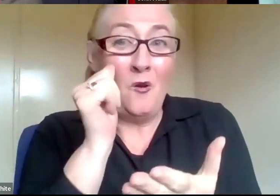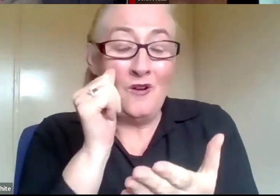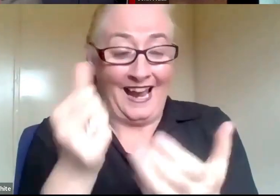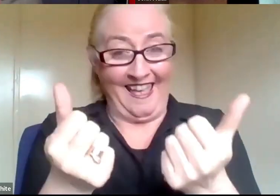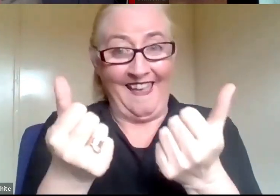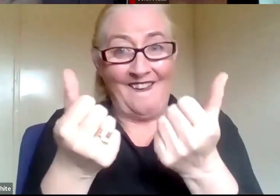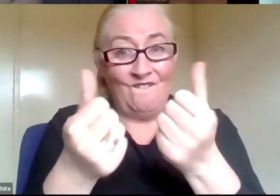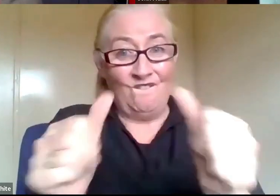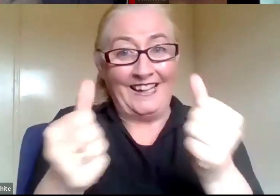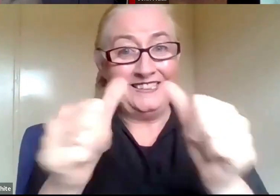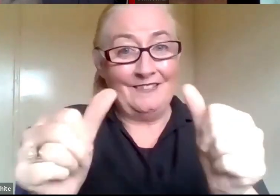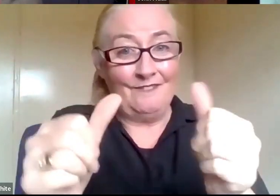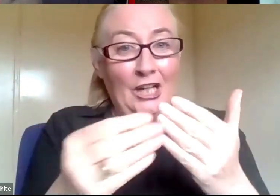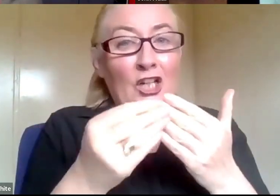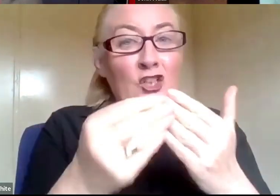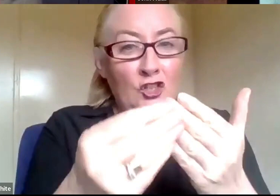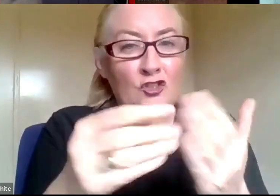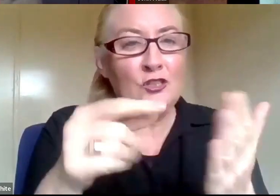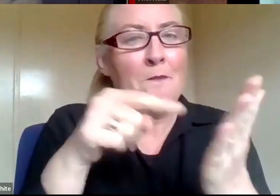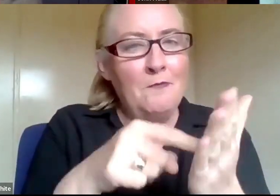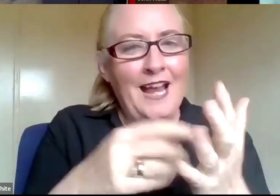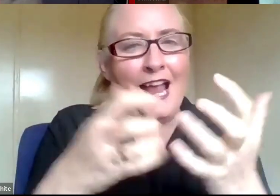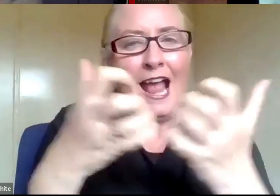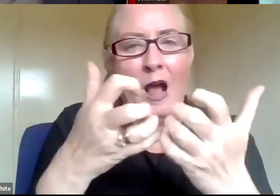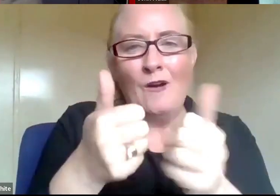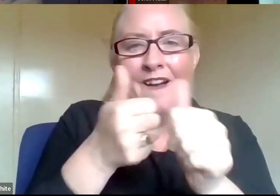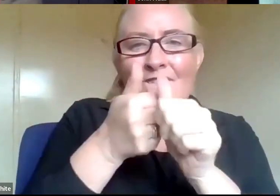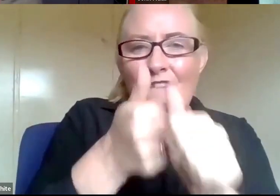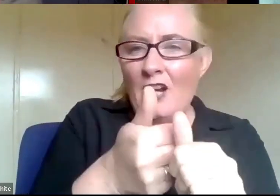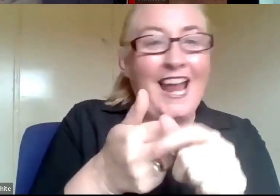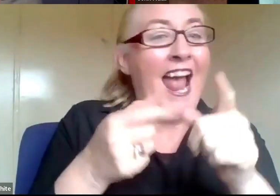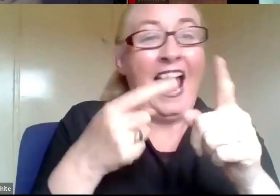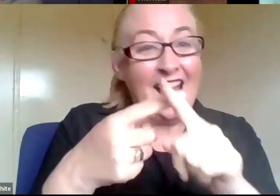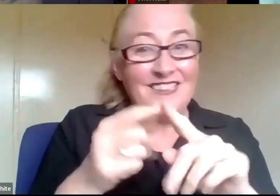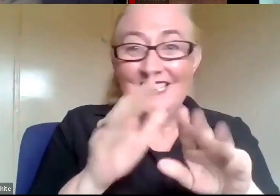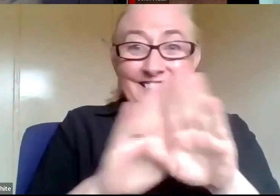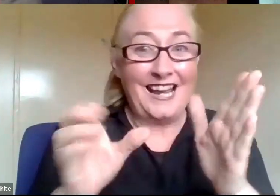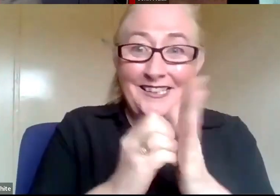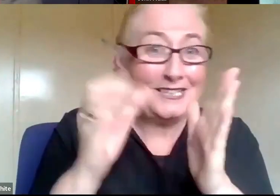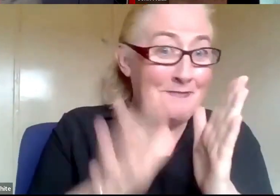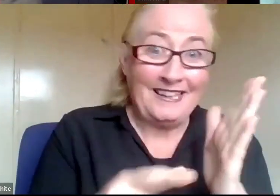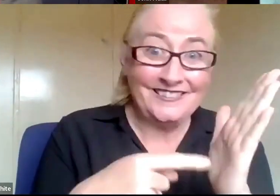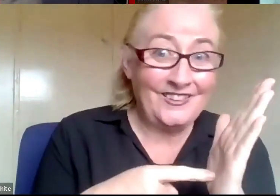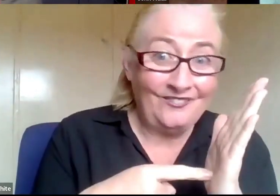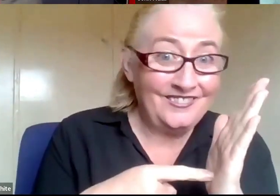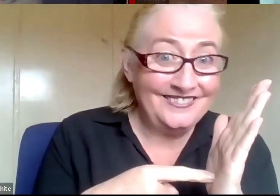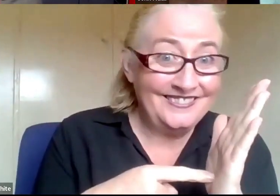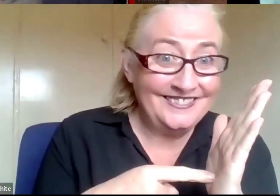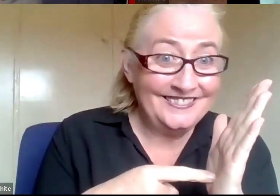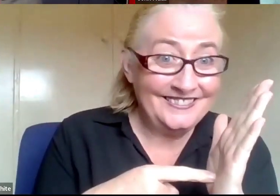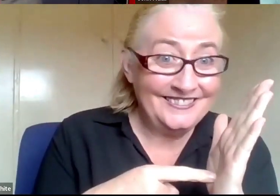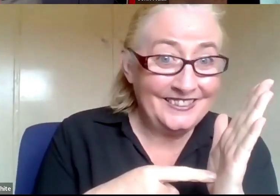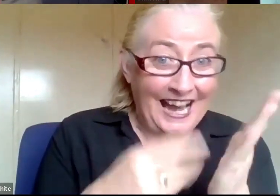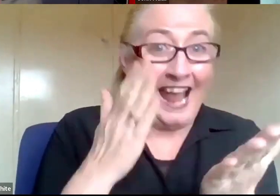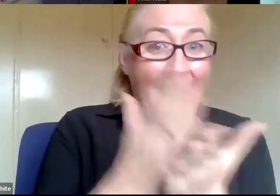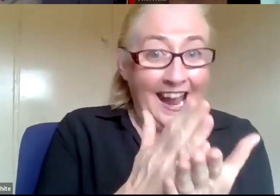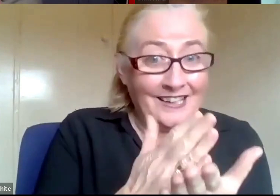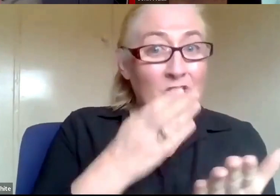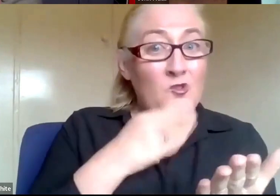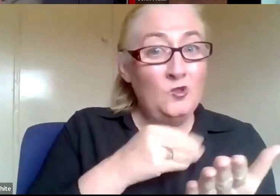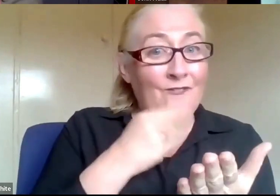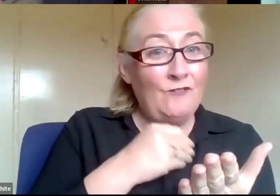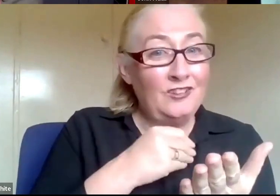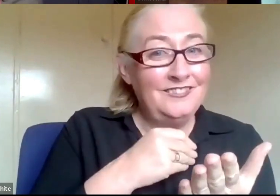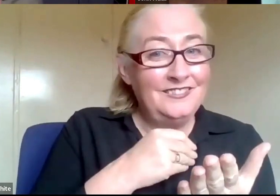it's relatively inexpensive and equally useful, probably, as Develop Your